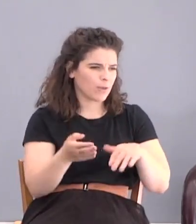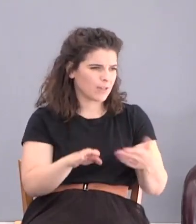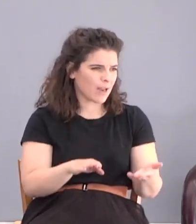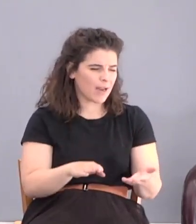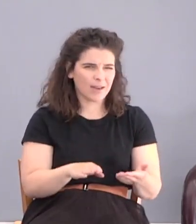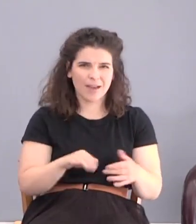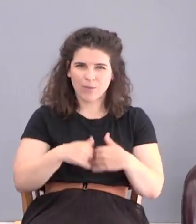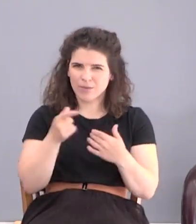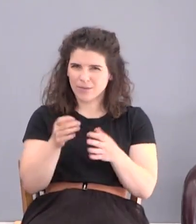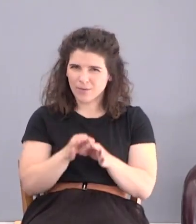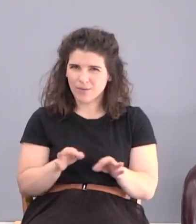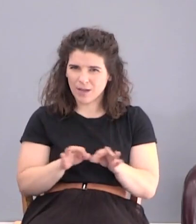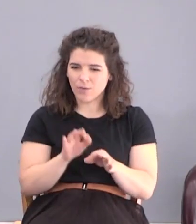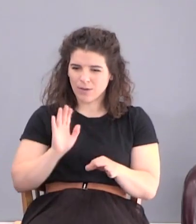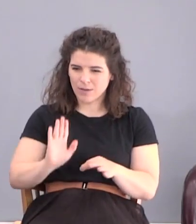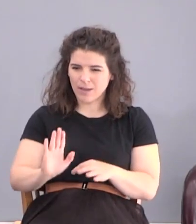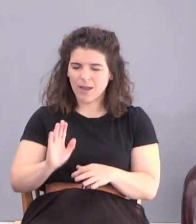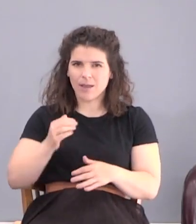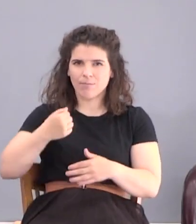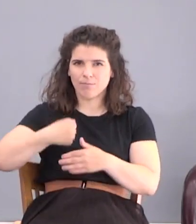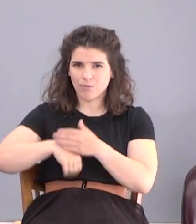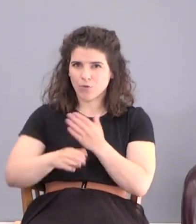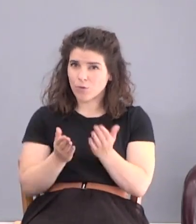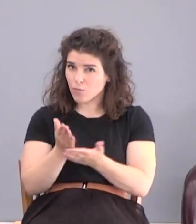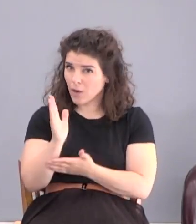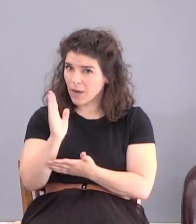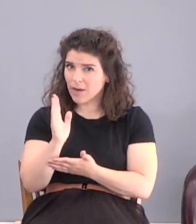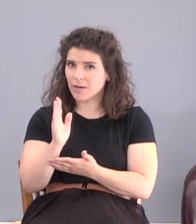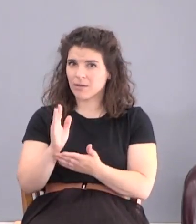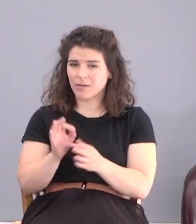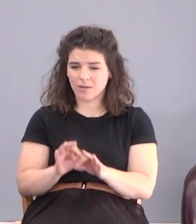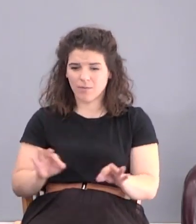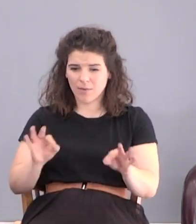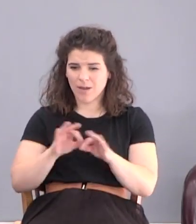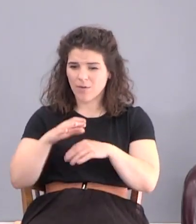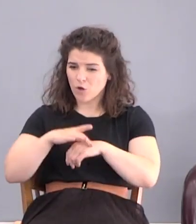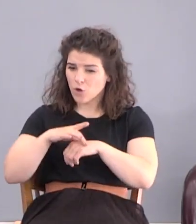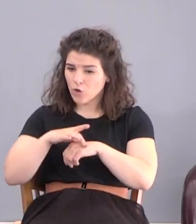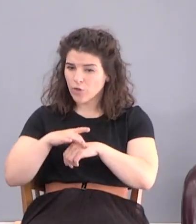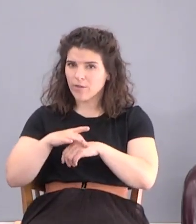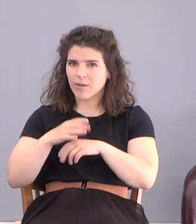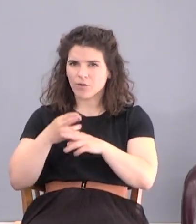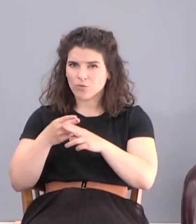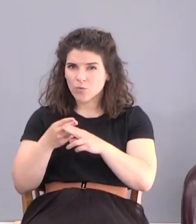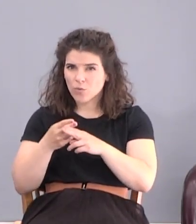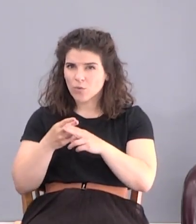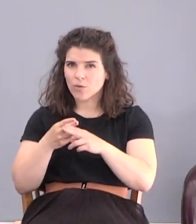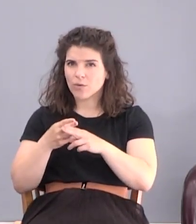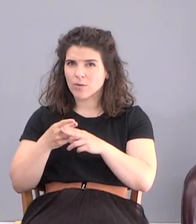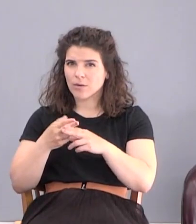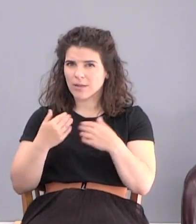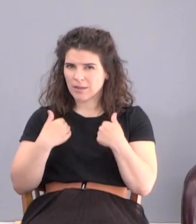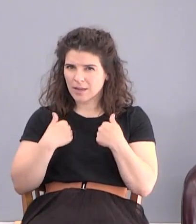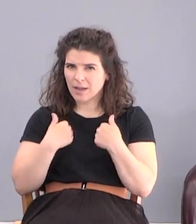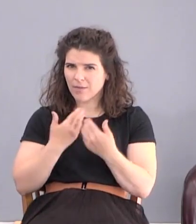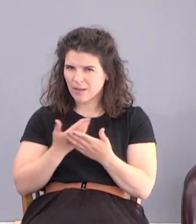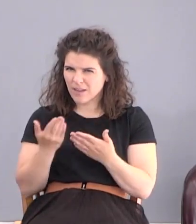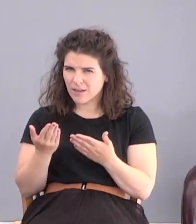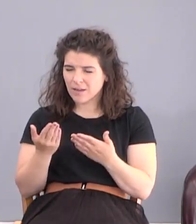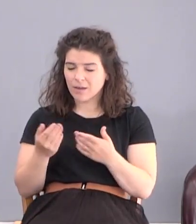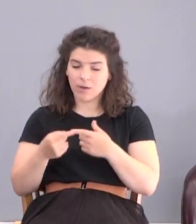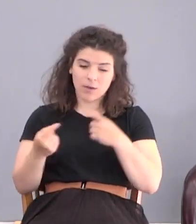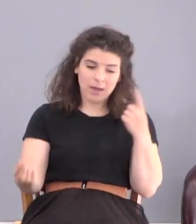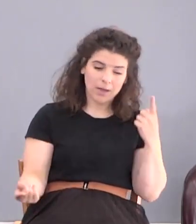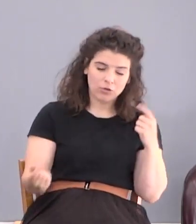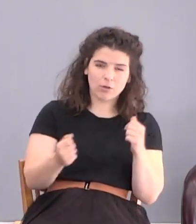his birthright? He's valuing it as an earthly, temporal possession. Now contrast